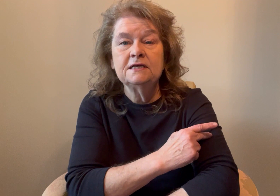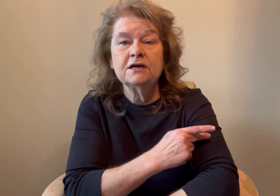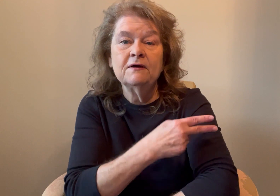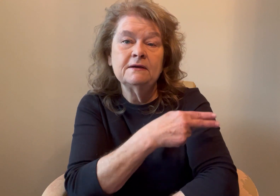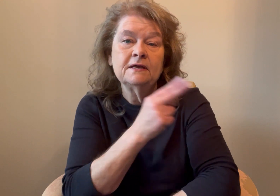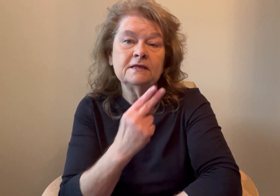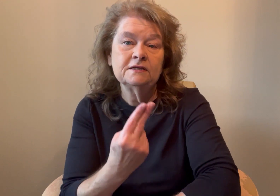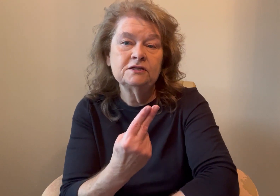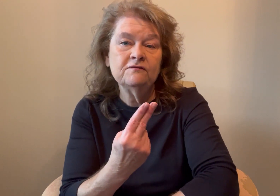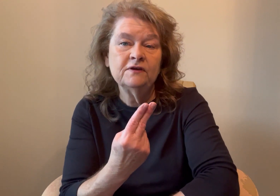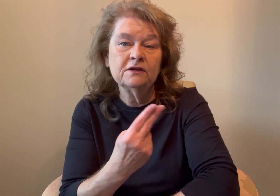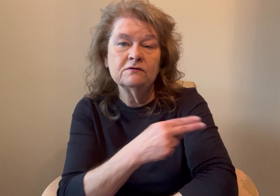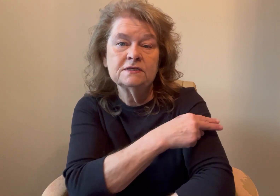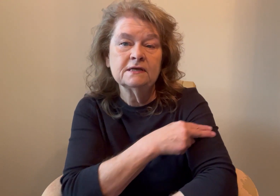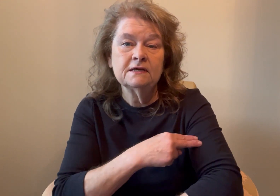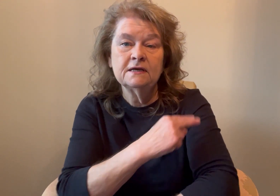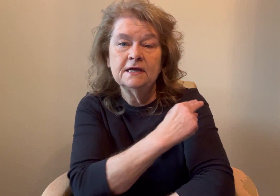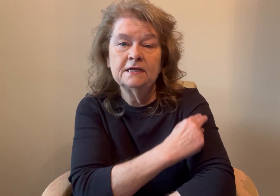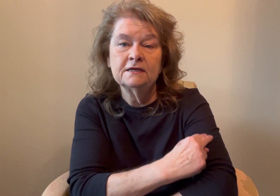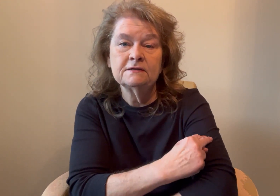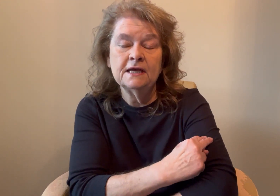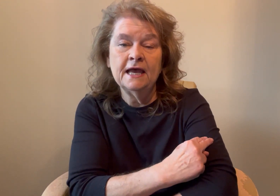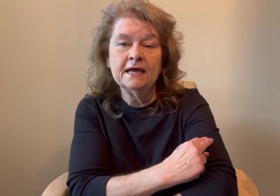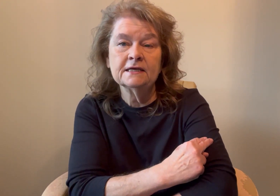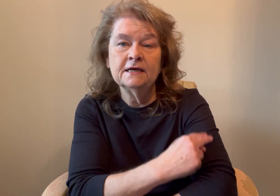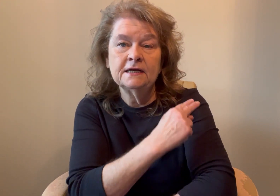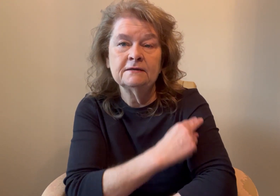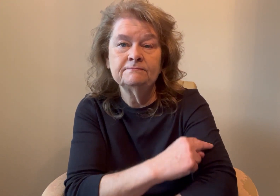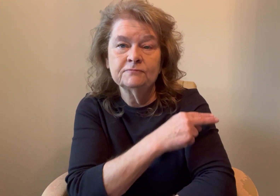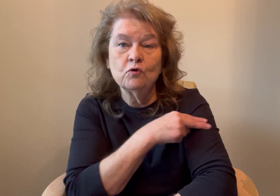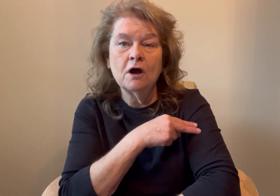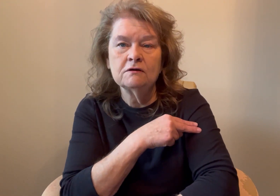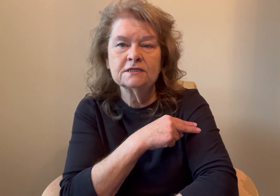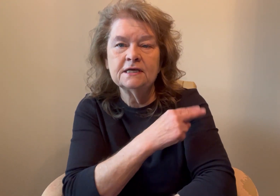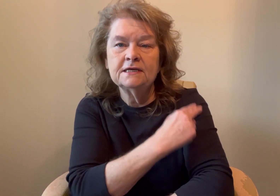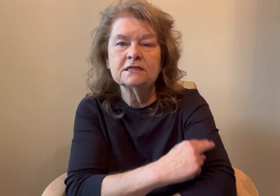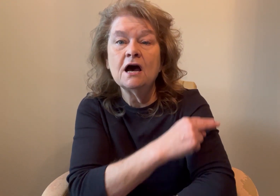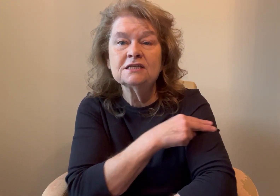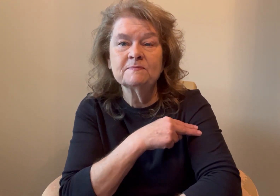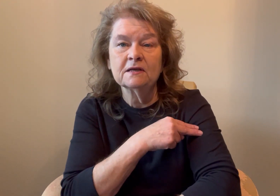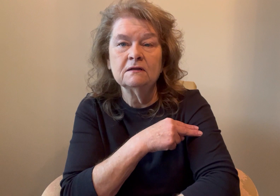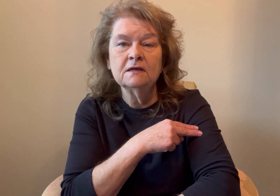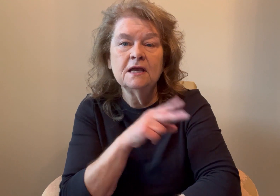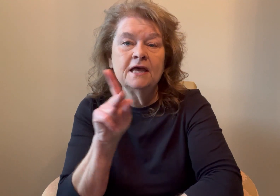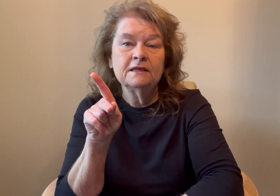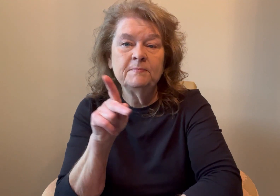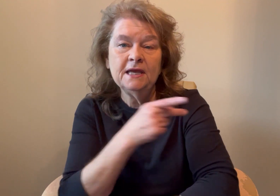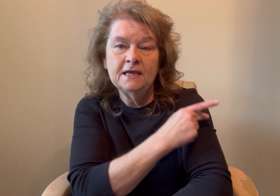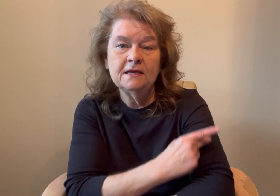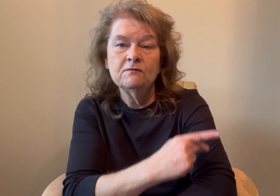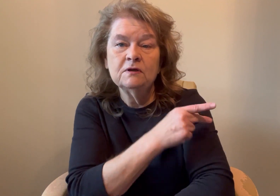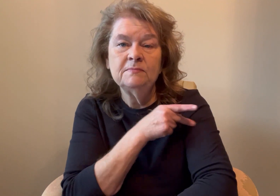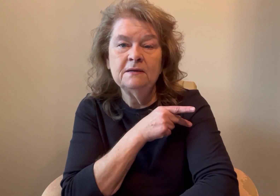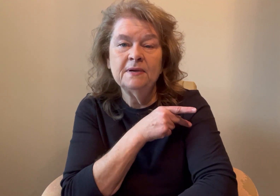So the two fingers and a cross is hospital. The P would be